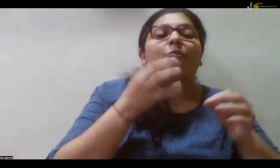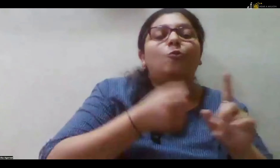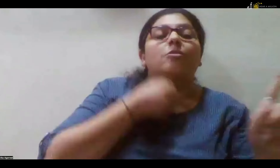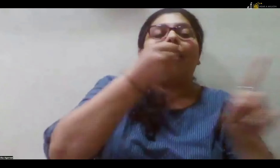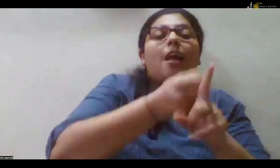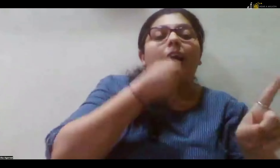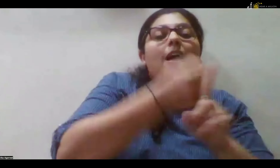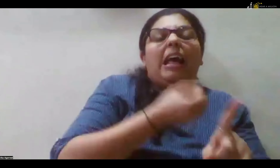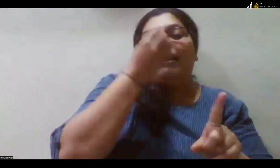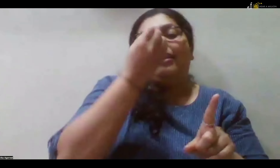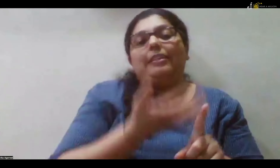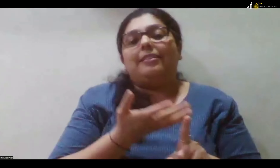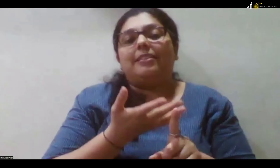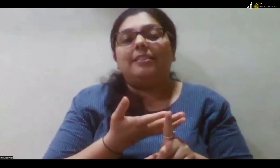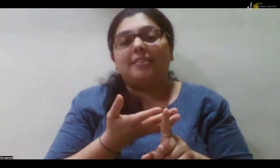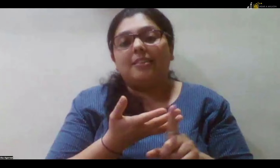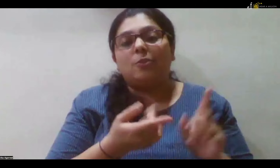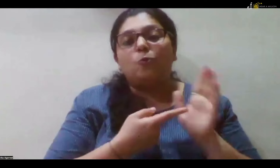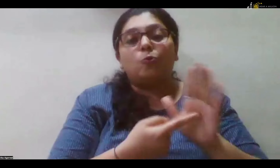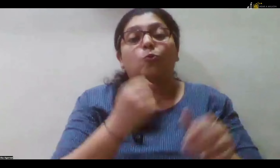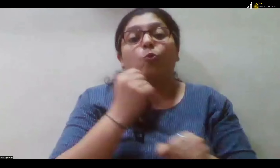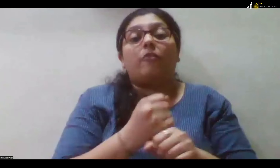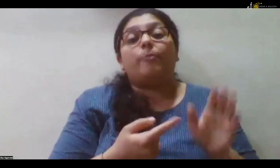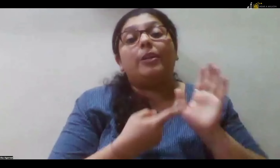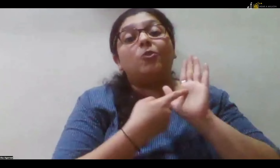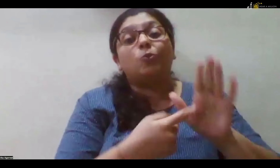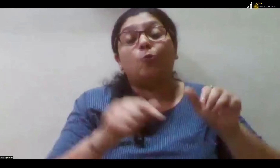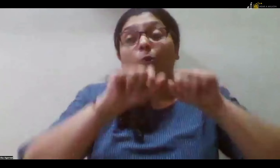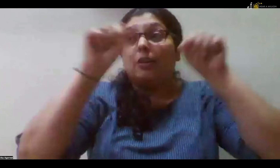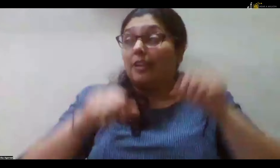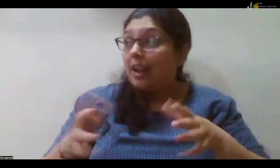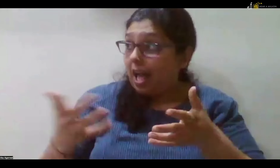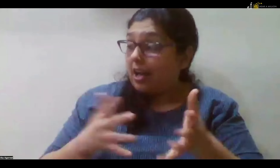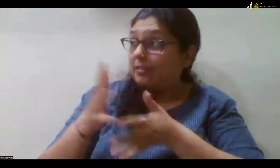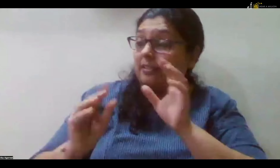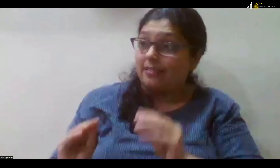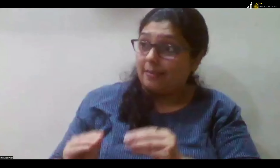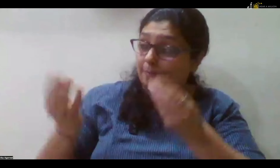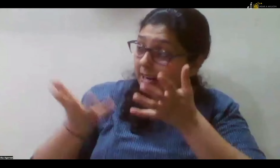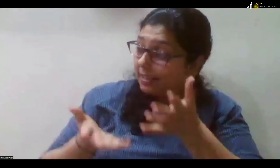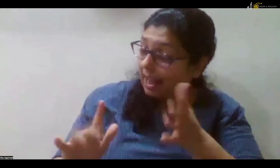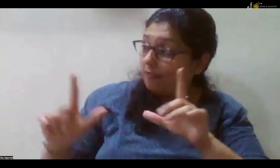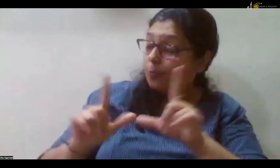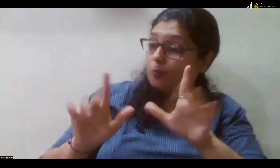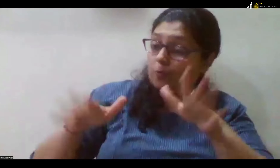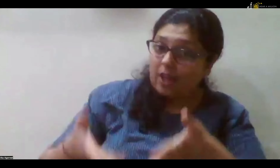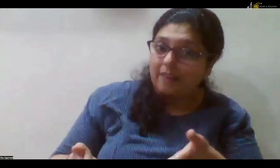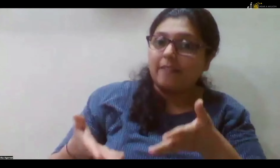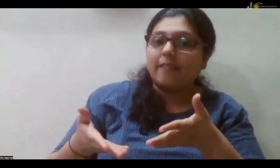the structures and networks, and make a strong network which makes our work easy.